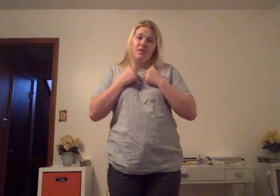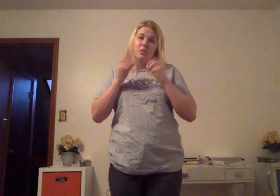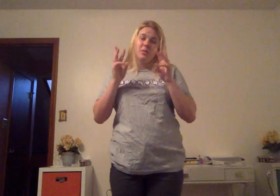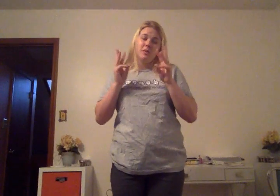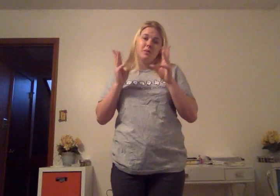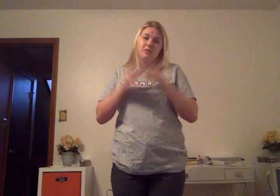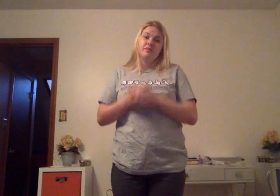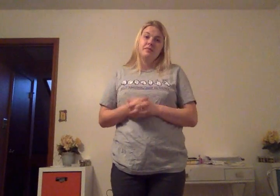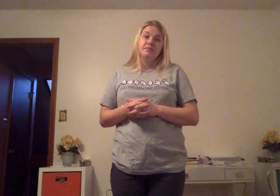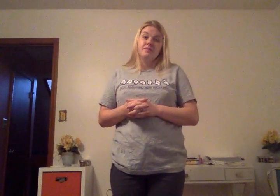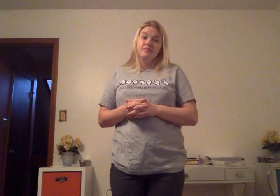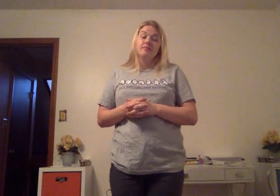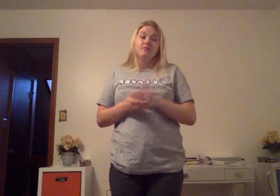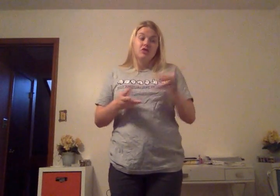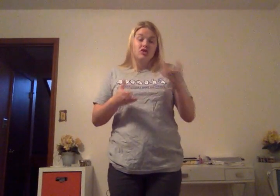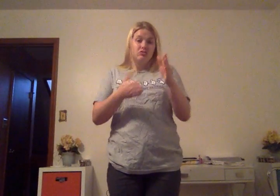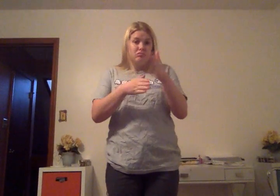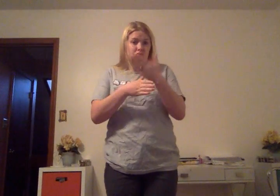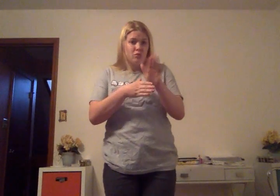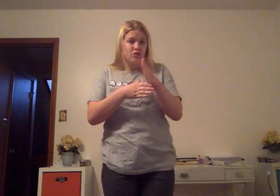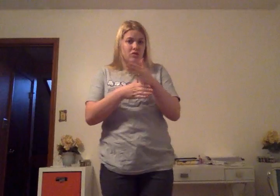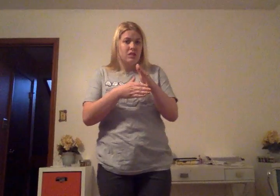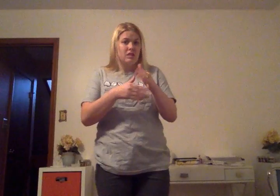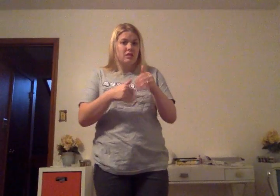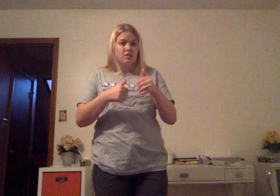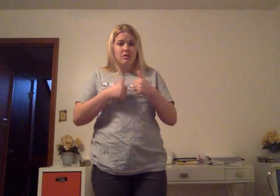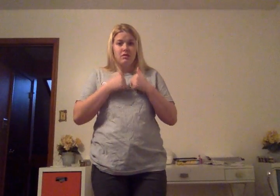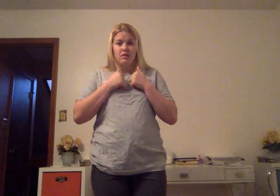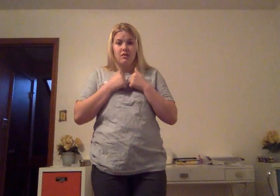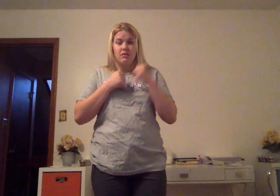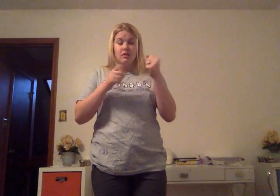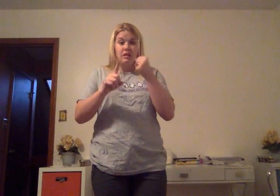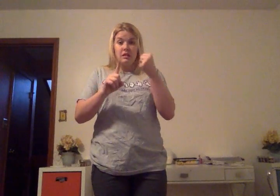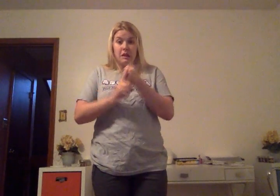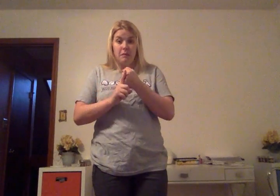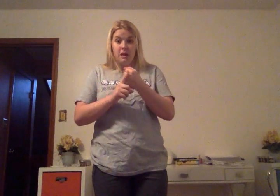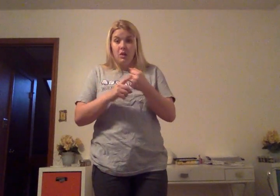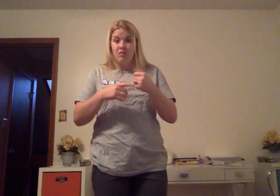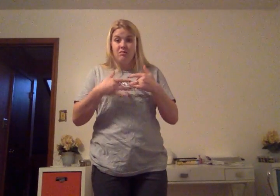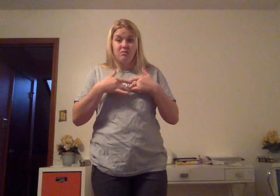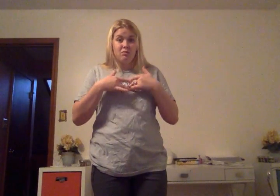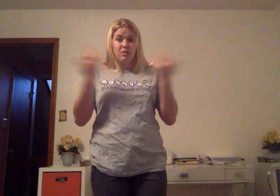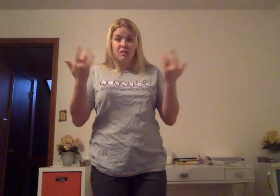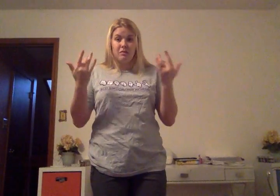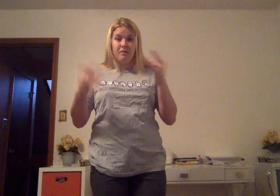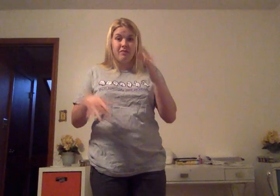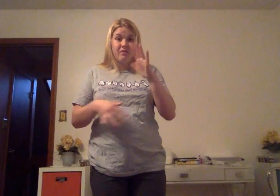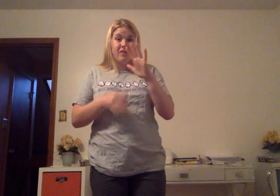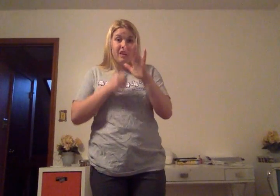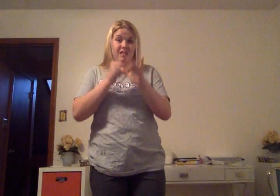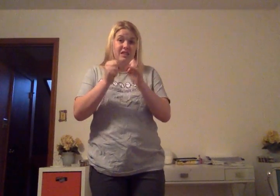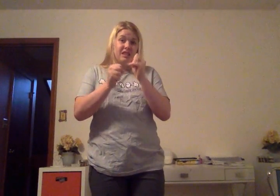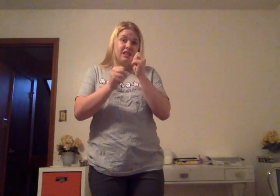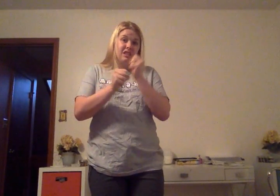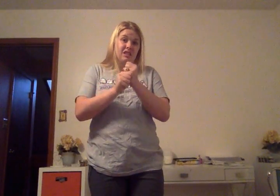opens up like never before about what led to it, her 5-year battle with lupus. I would get fevers, headaches, I would